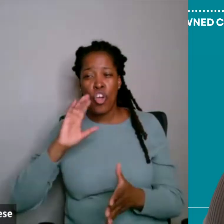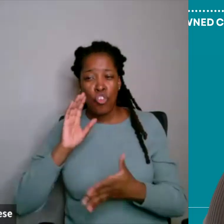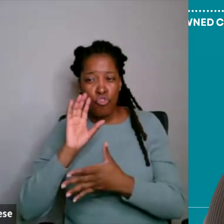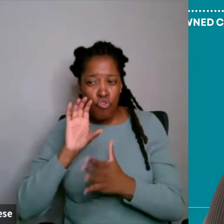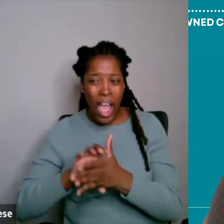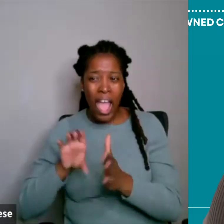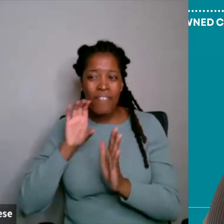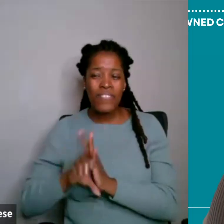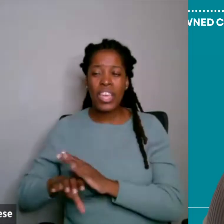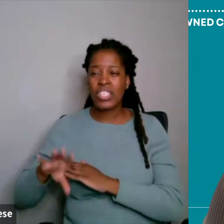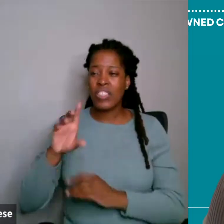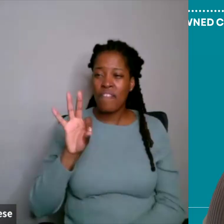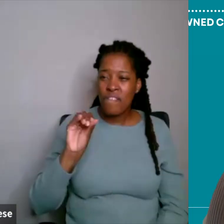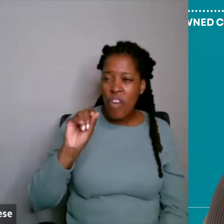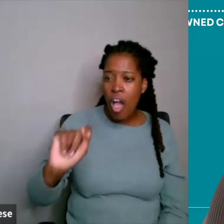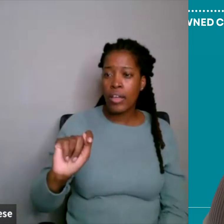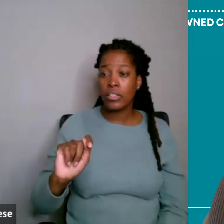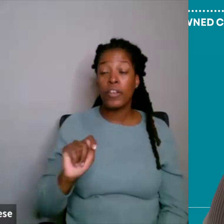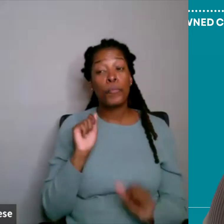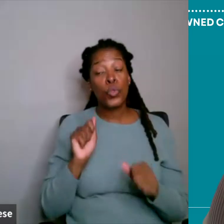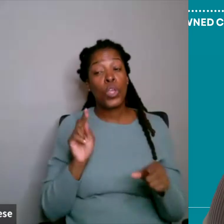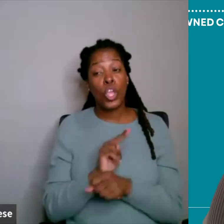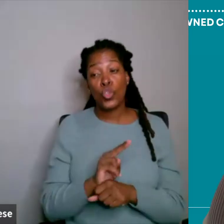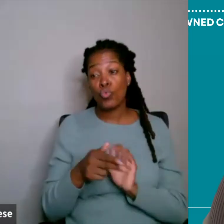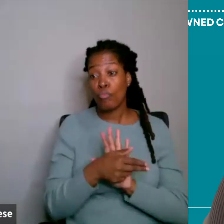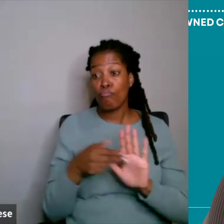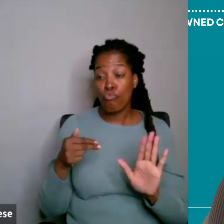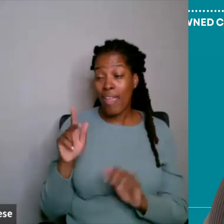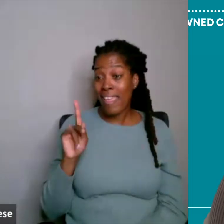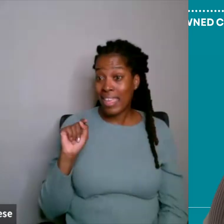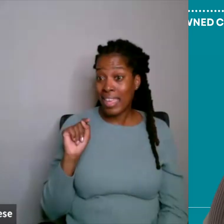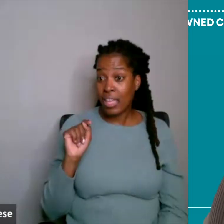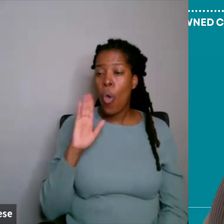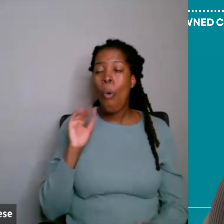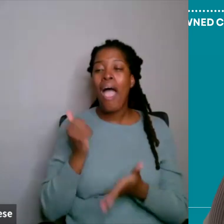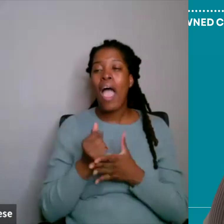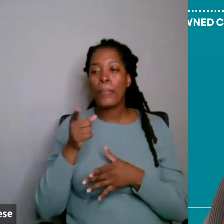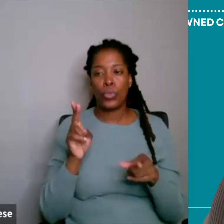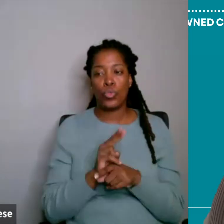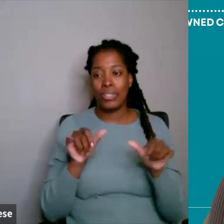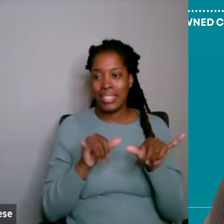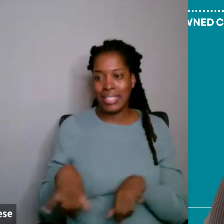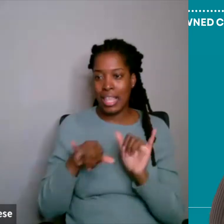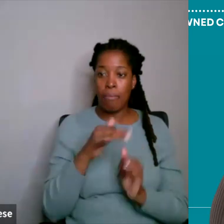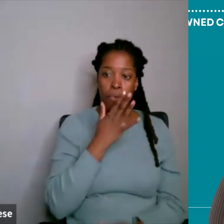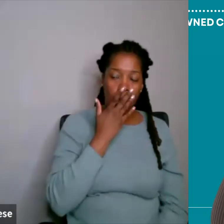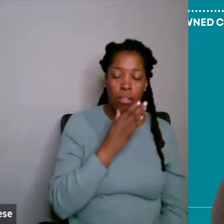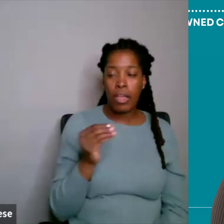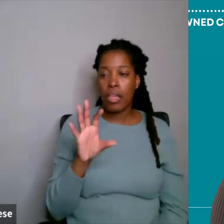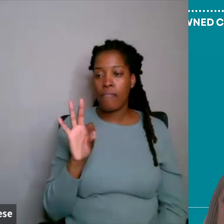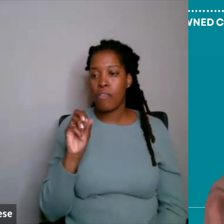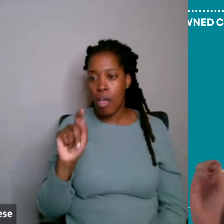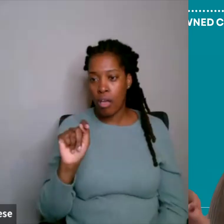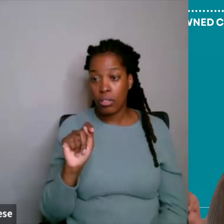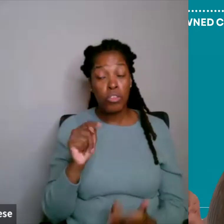You can use brand kits, which will help you use consistent colors and fonts where you can upload your